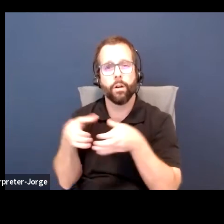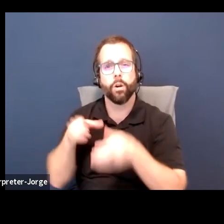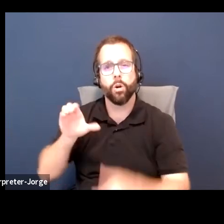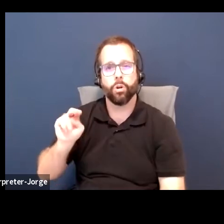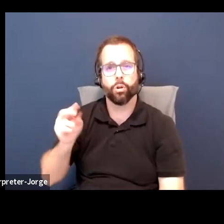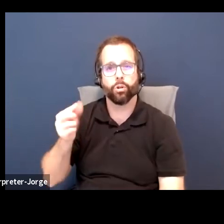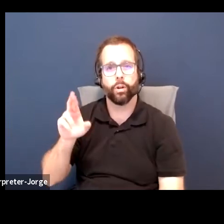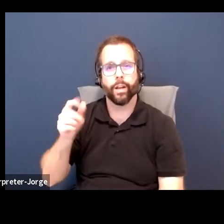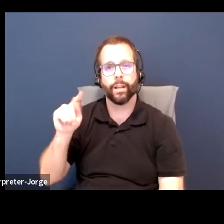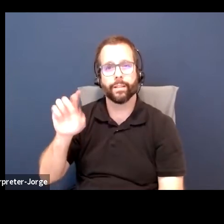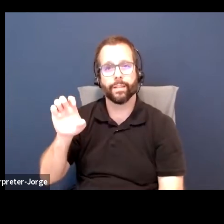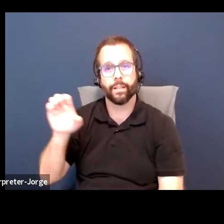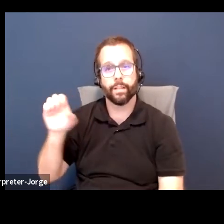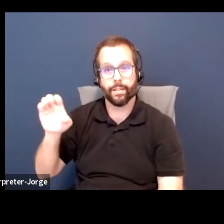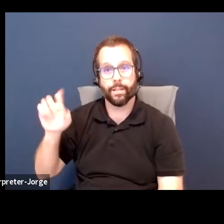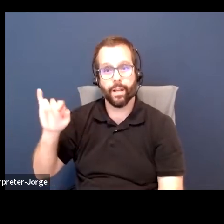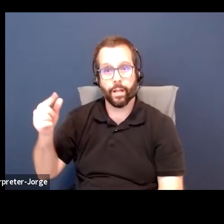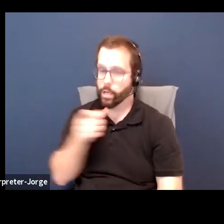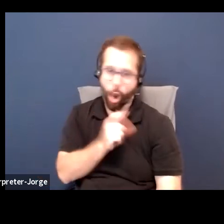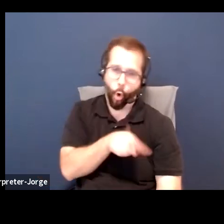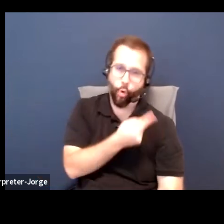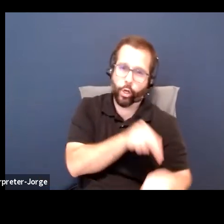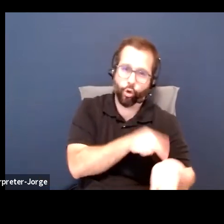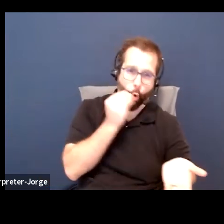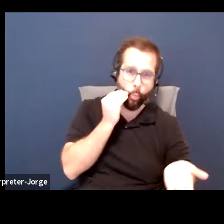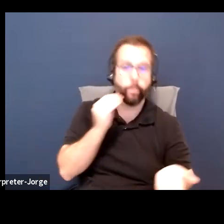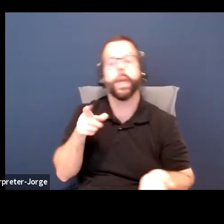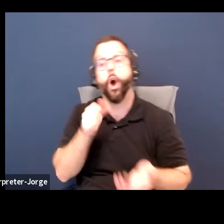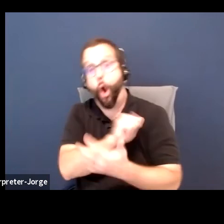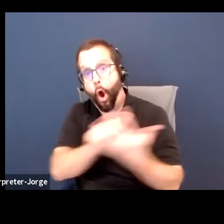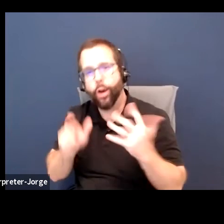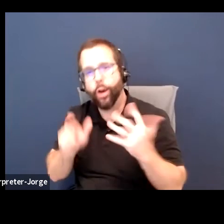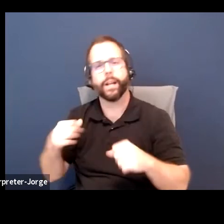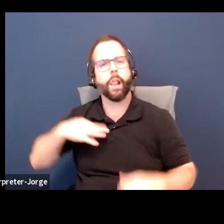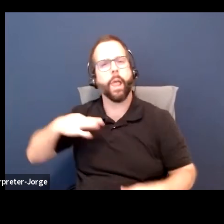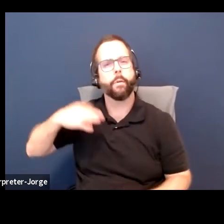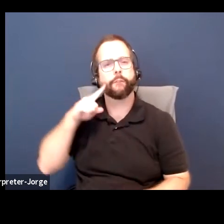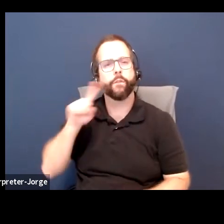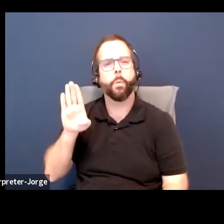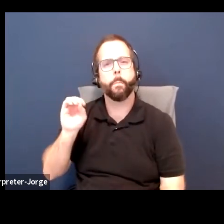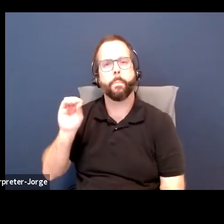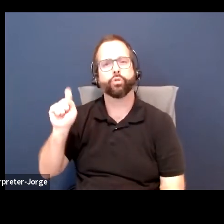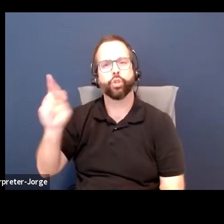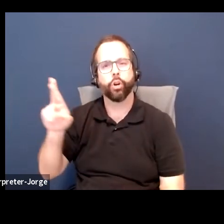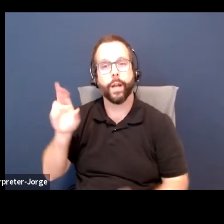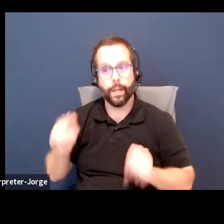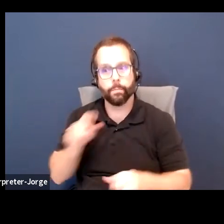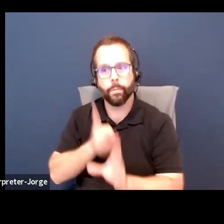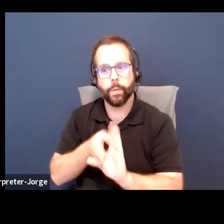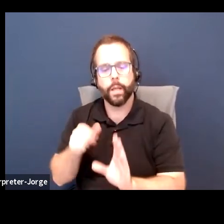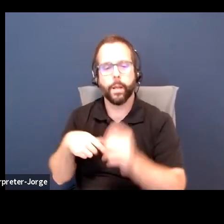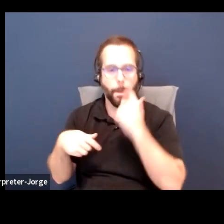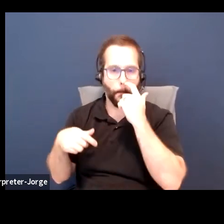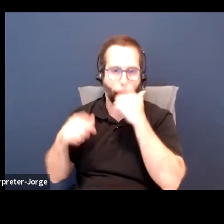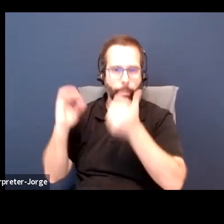for boosters and that those settings can participate in the Federal Pharmacy Partnership Program. I hope all of